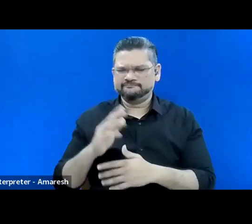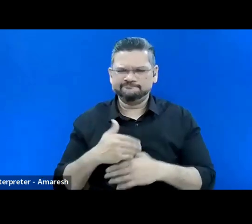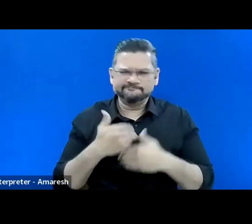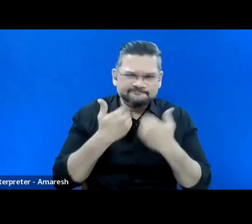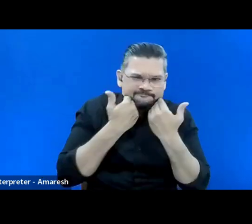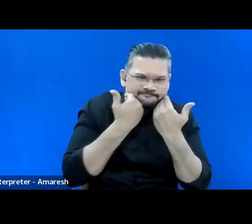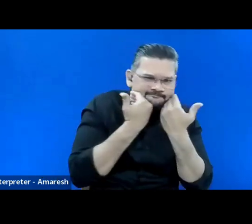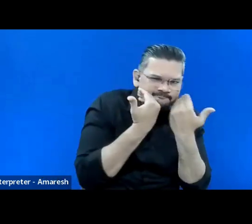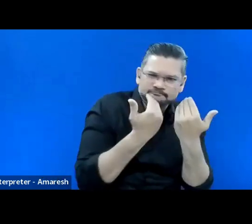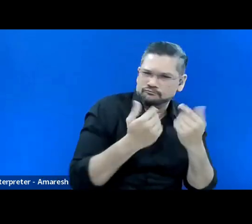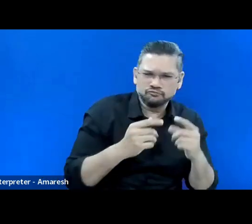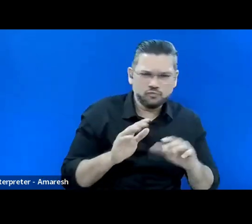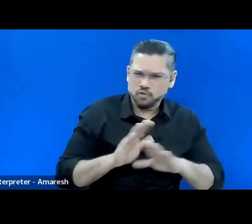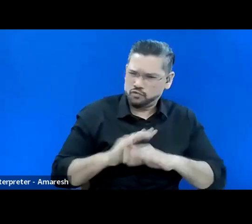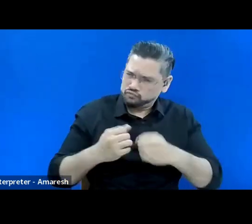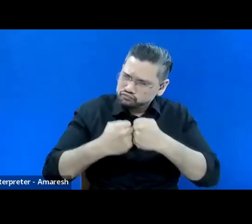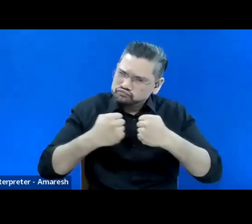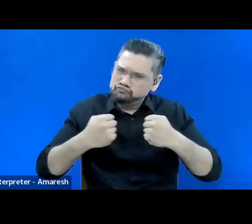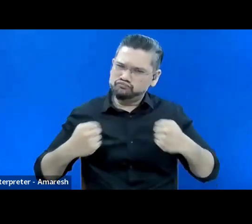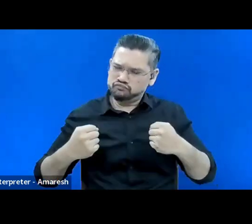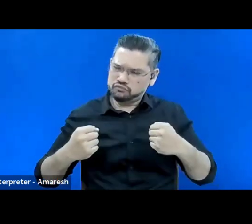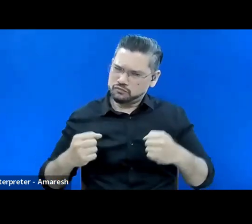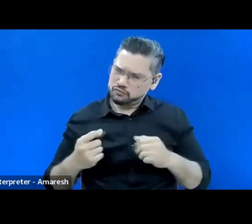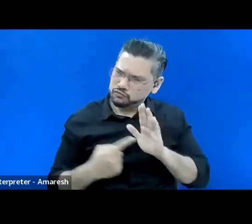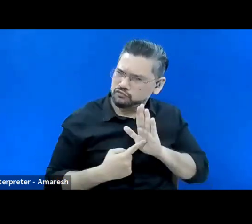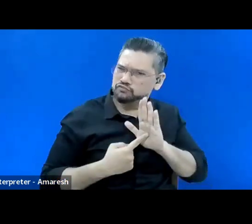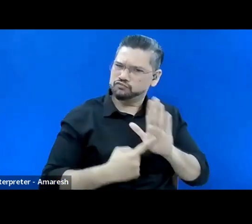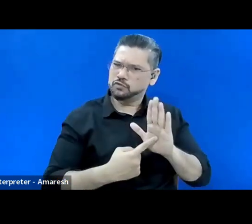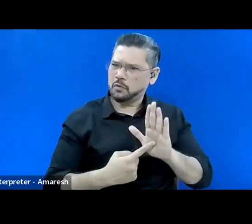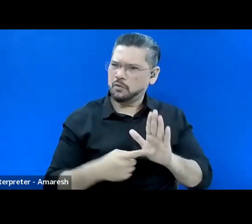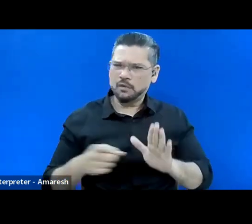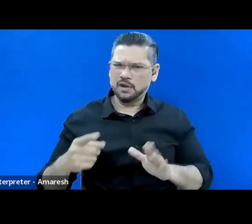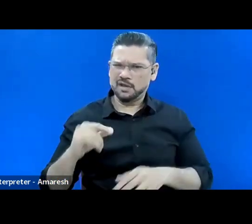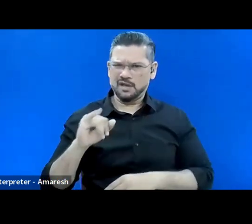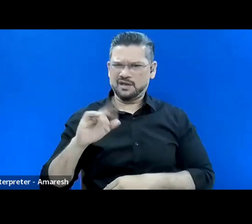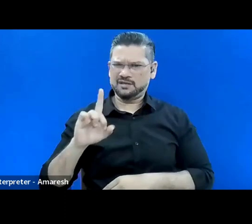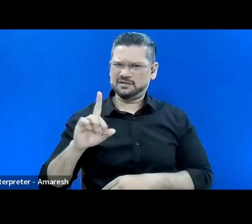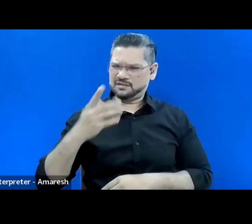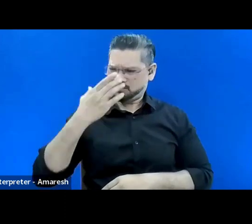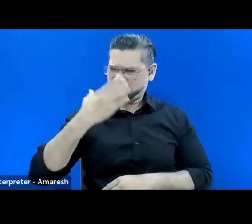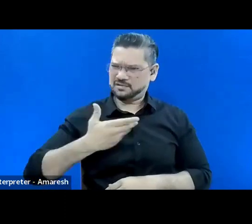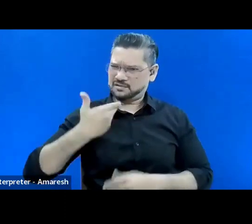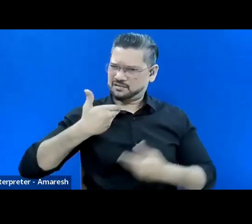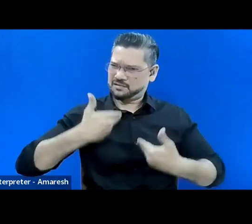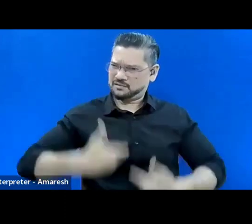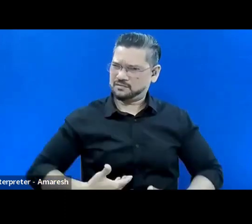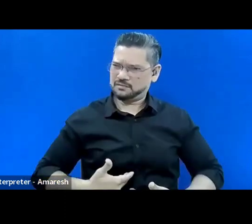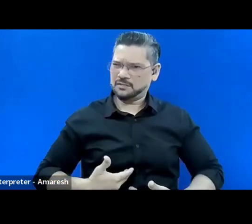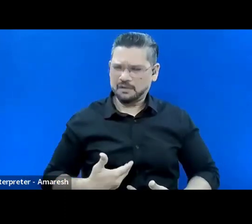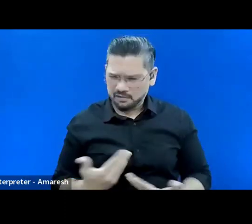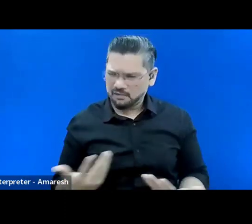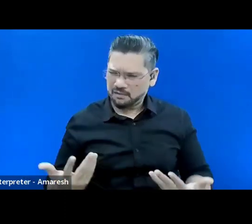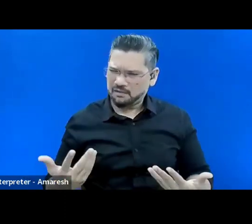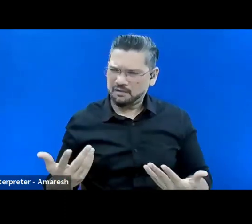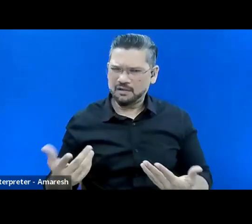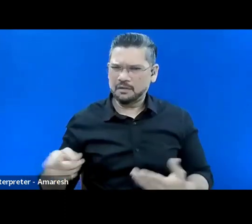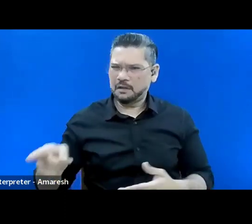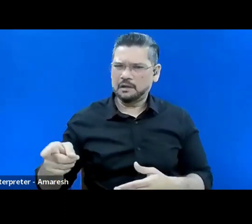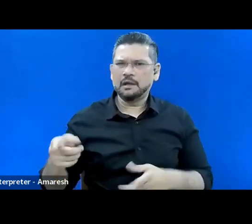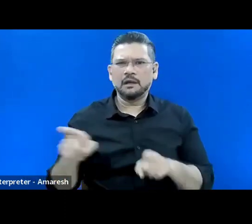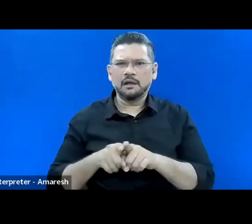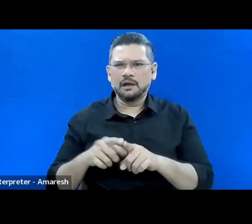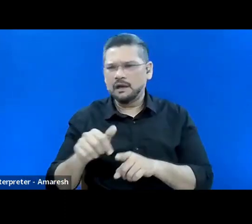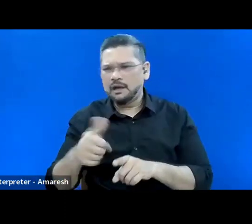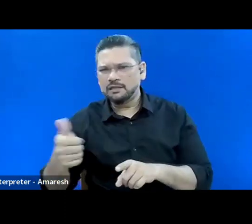your self-worth or who you are. It does not rob you of your identity as a son, as, you know, as a Itoke, as a Fijian, or as a Tongan,